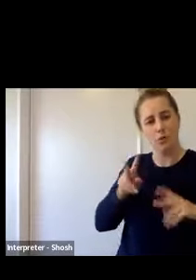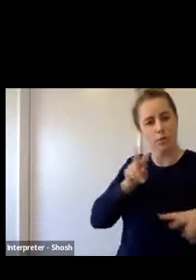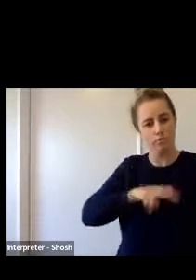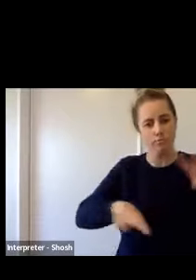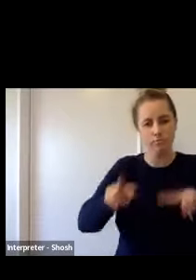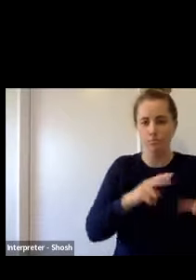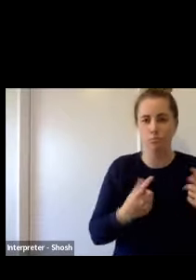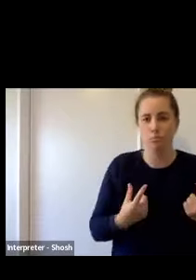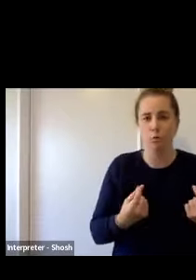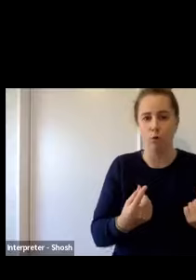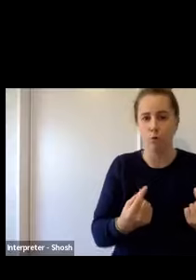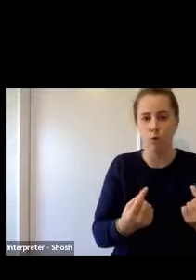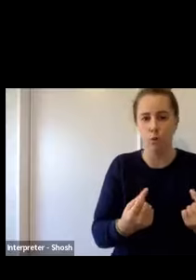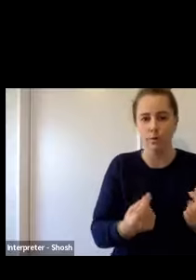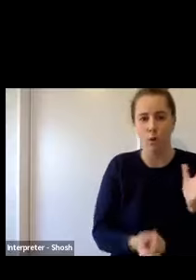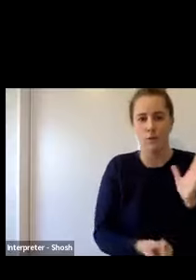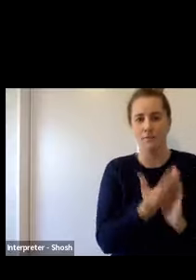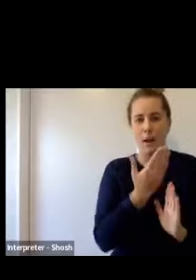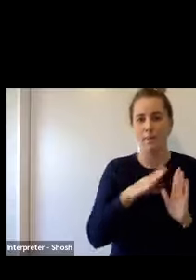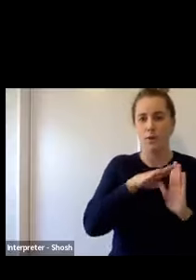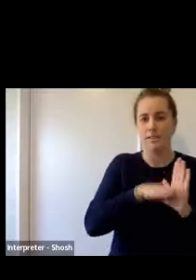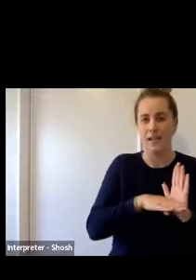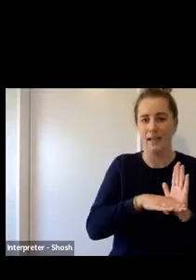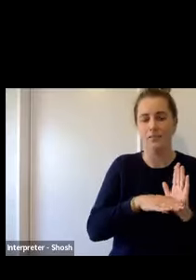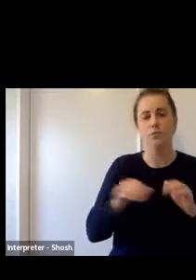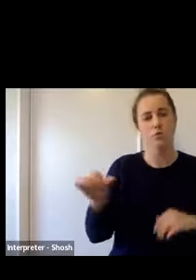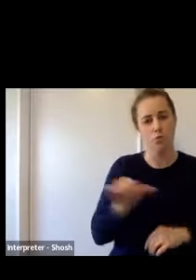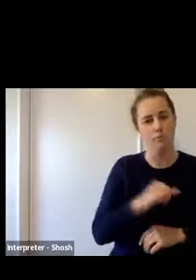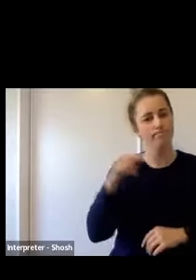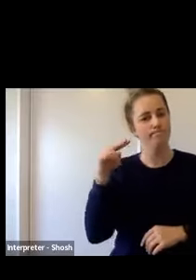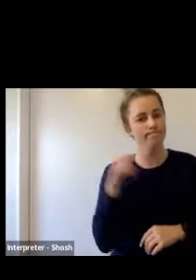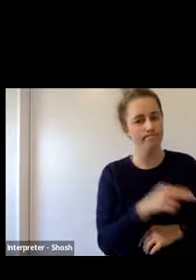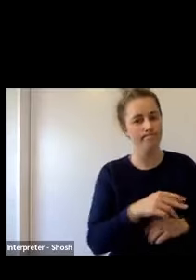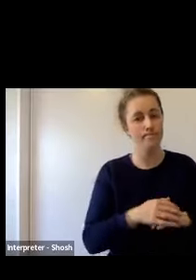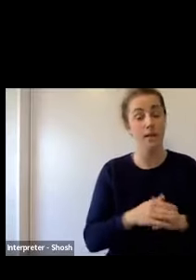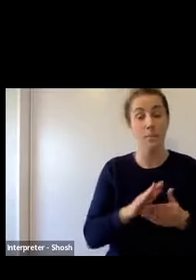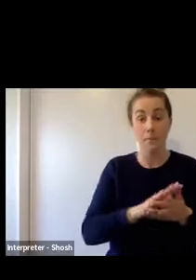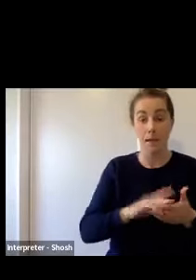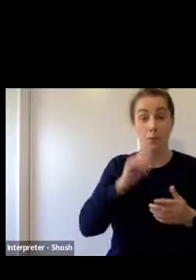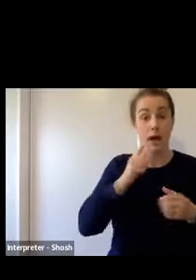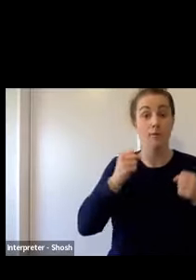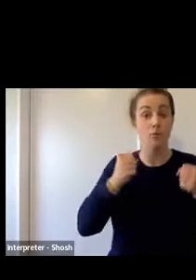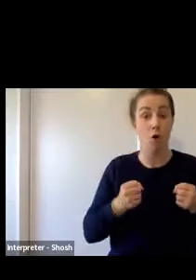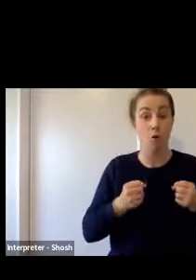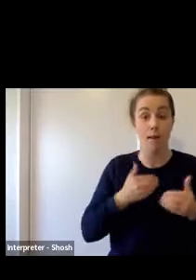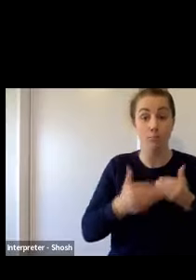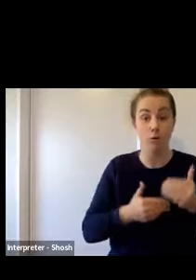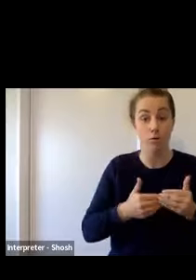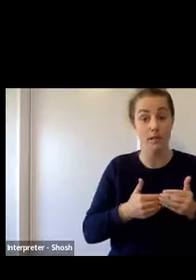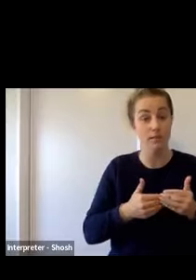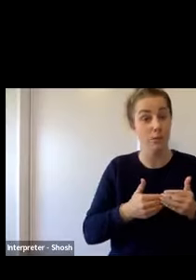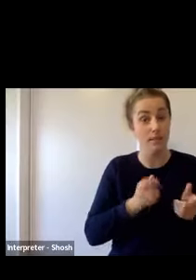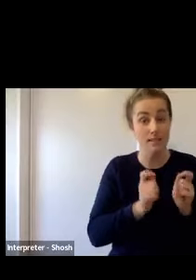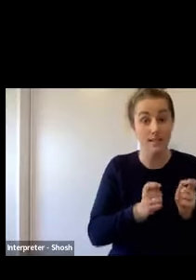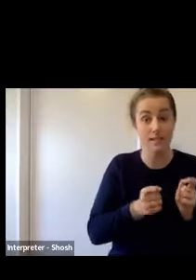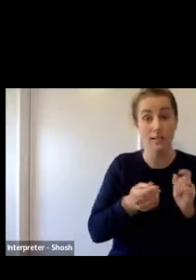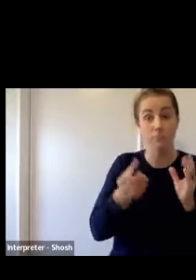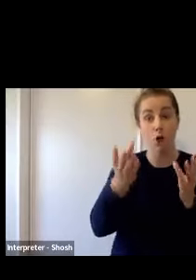to the development of these standards. This will allow a more robust process for developing, testing, learning and